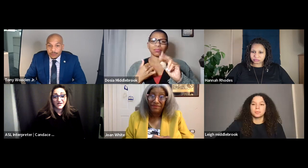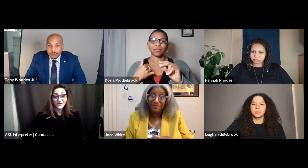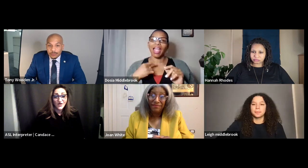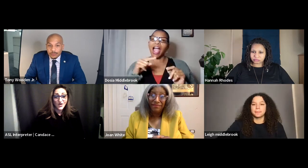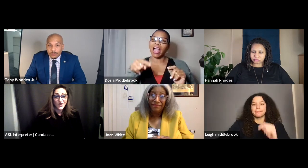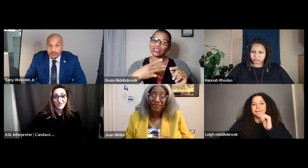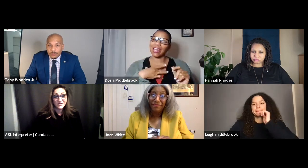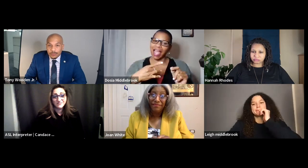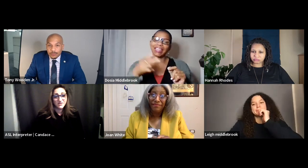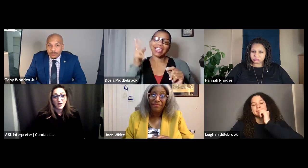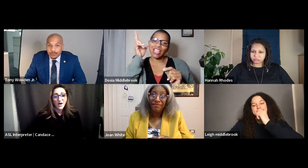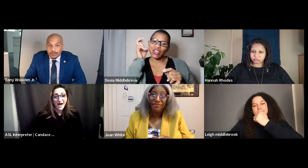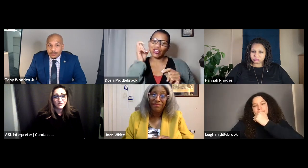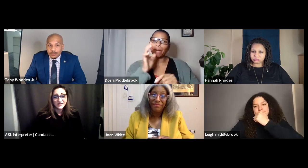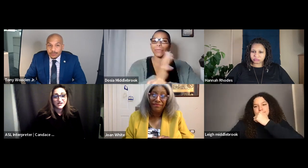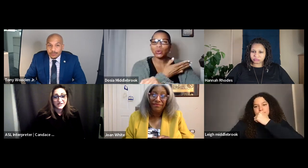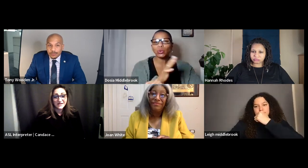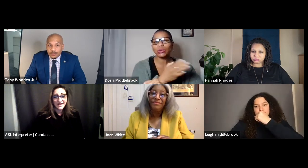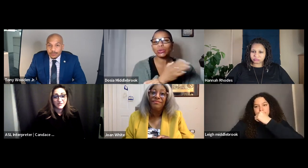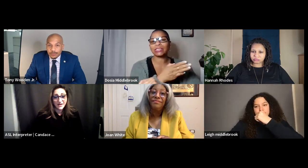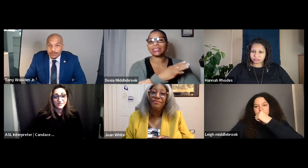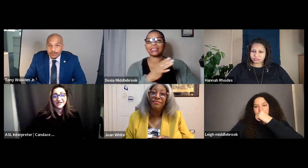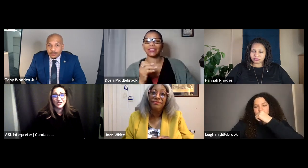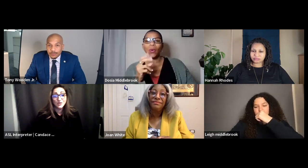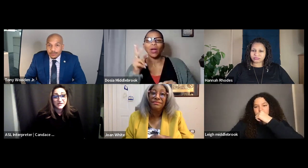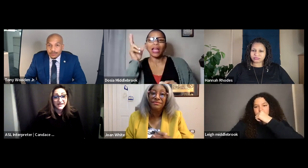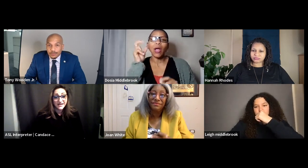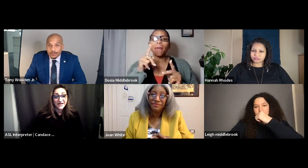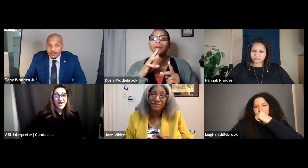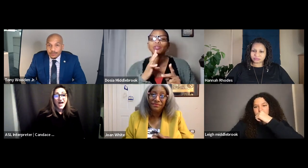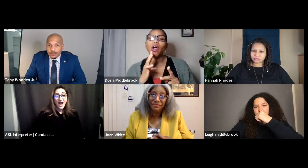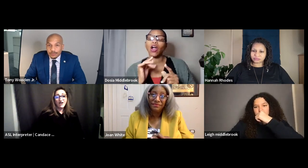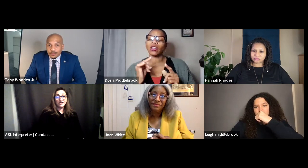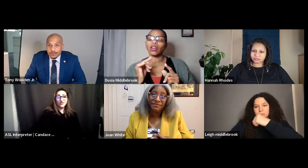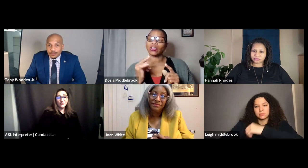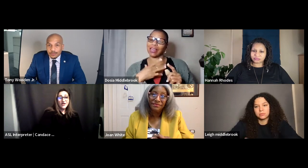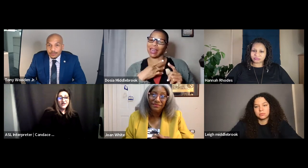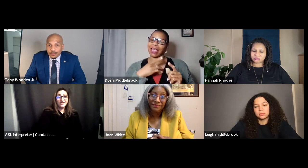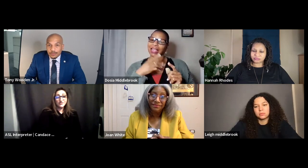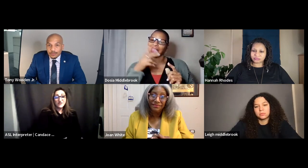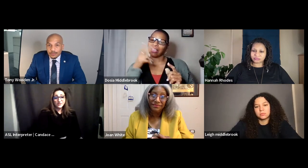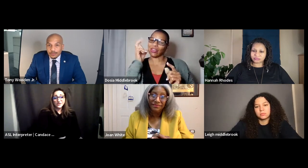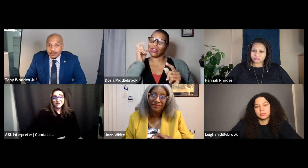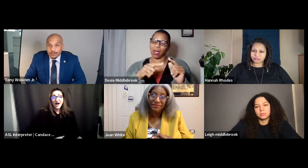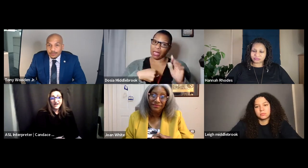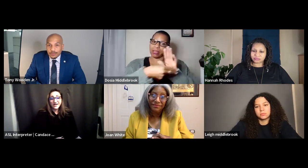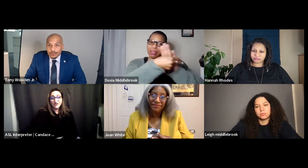on the phone. I really just like to be able to hear music and also to hear people talking